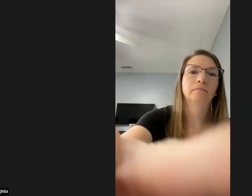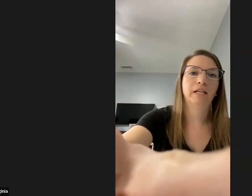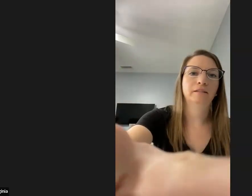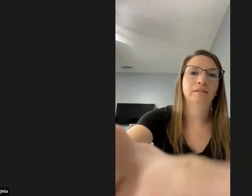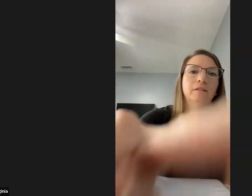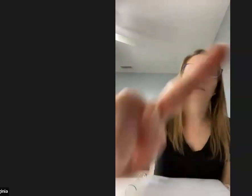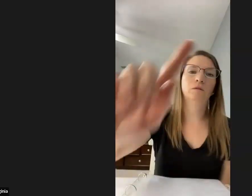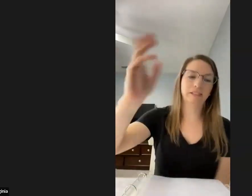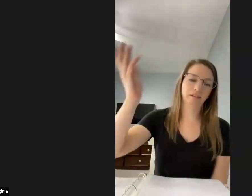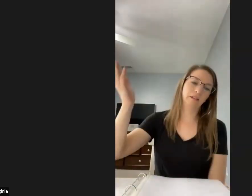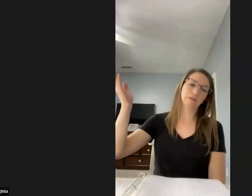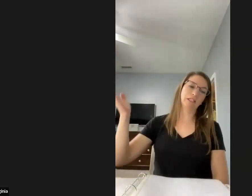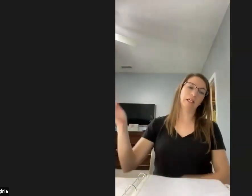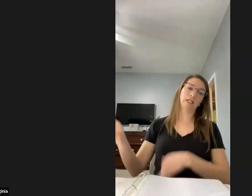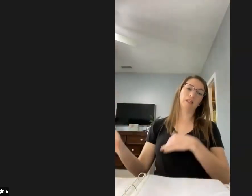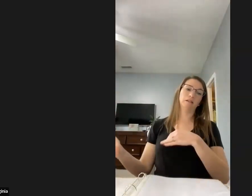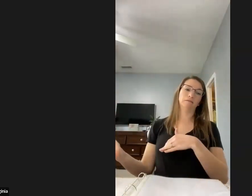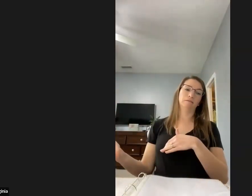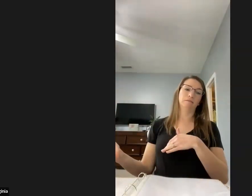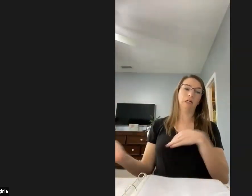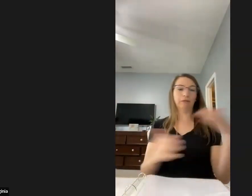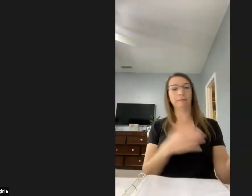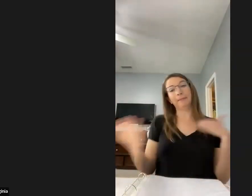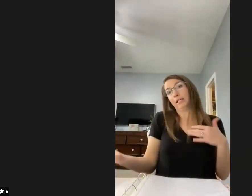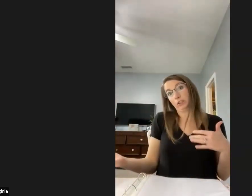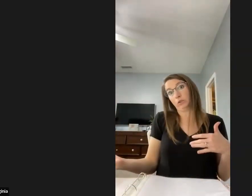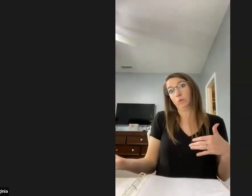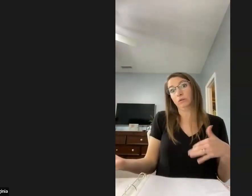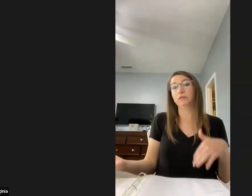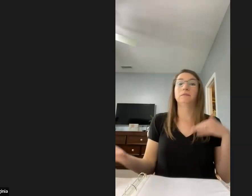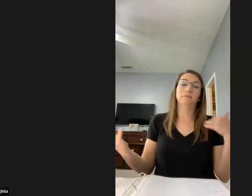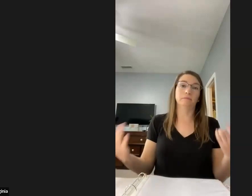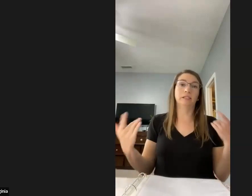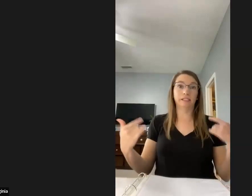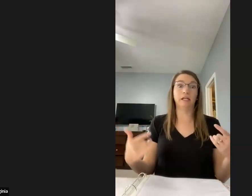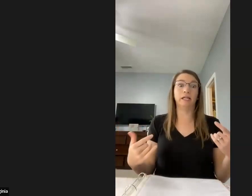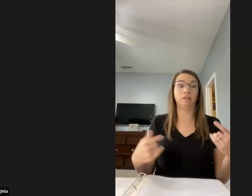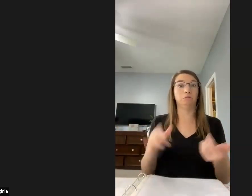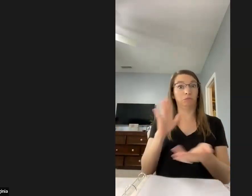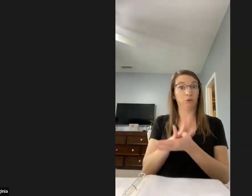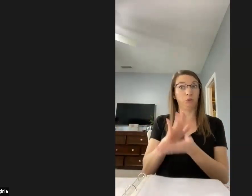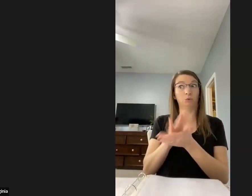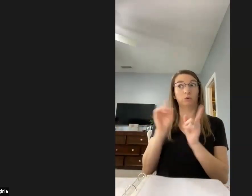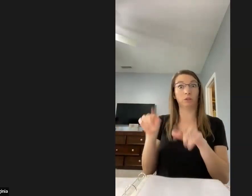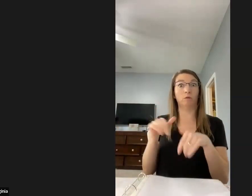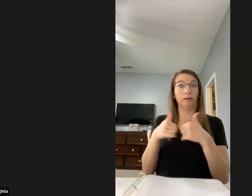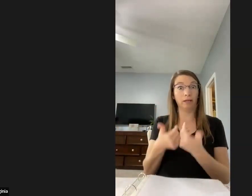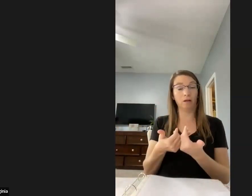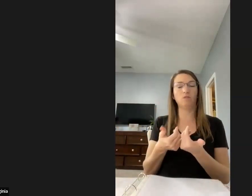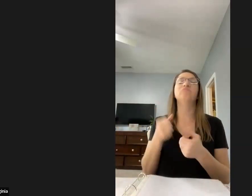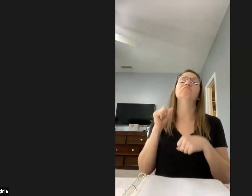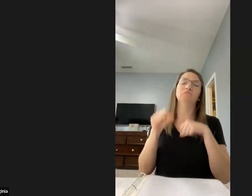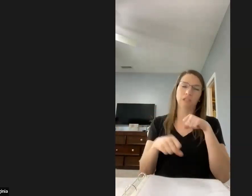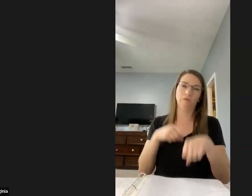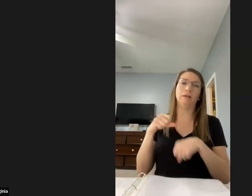Yeah. So basically, I was saying I ride my bike to school. When I sign school go how, ride my